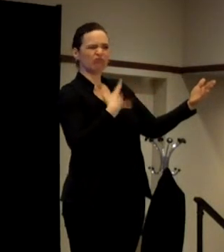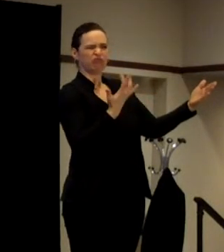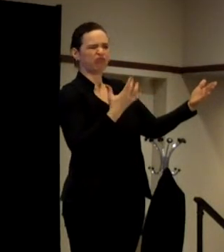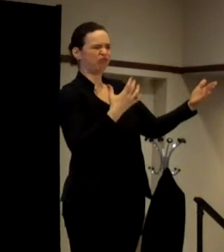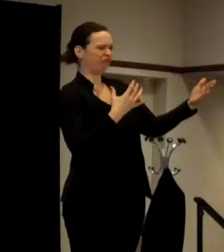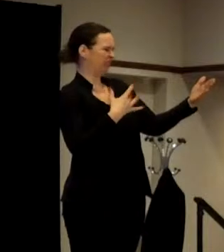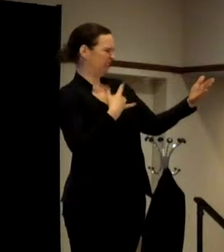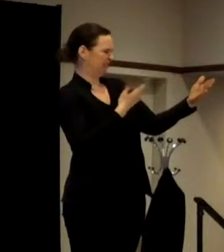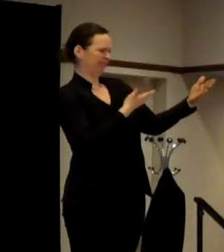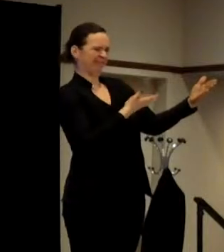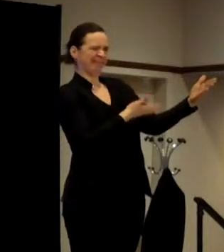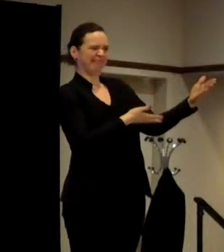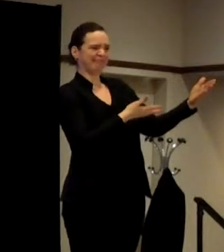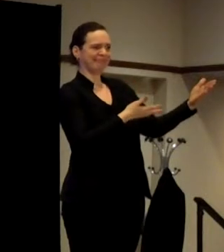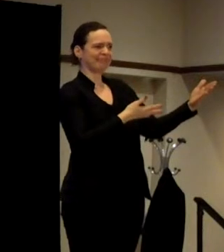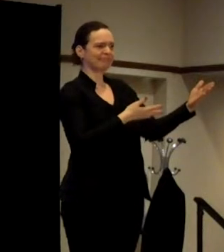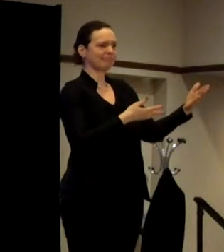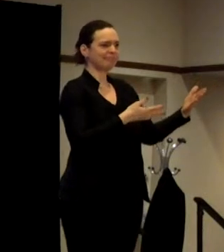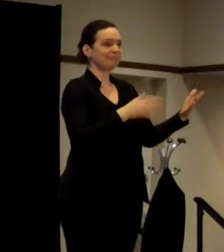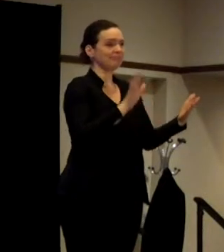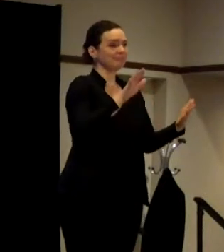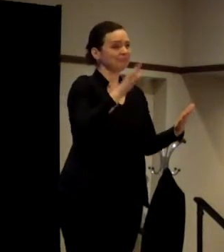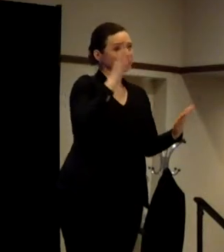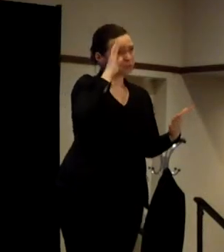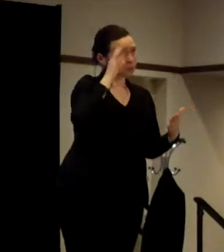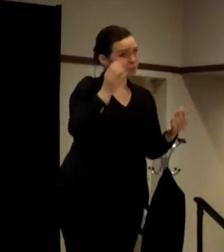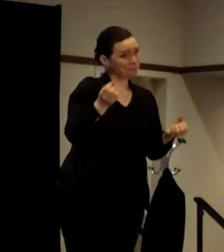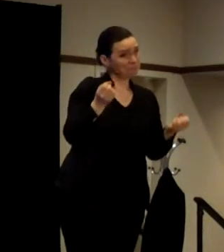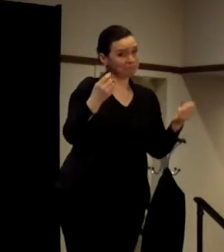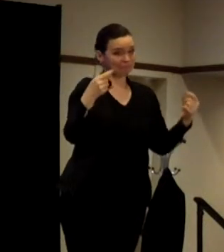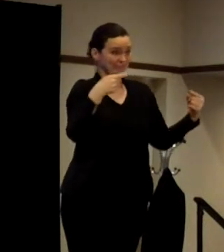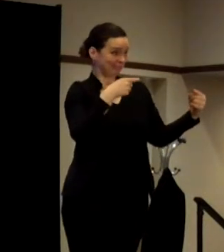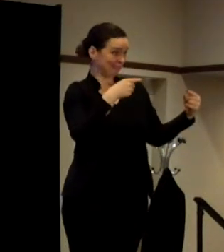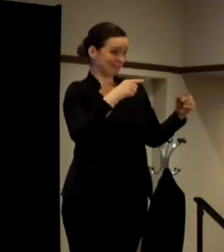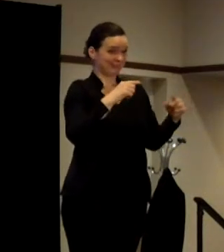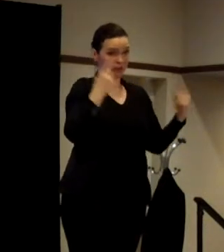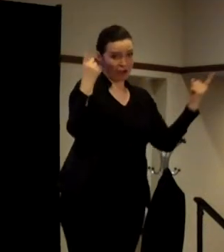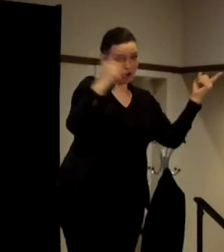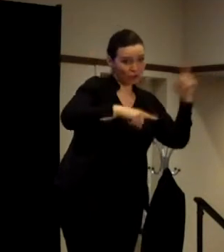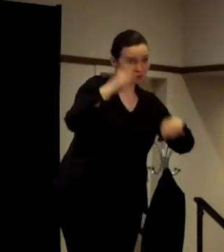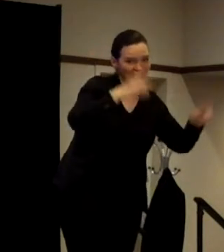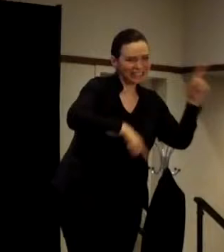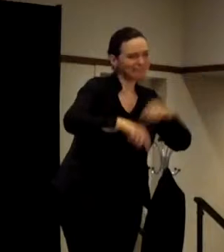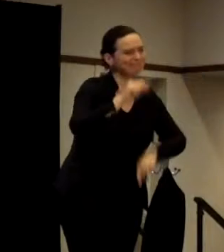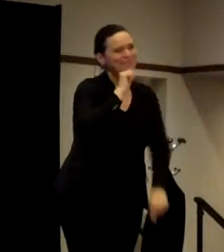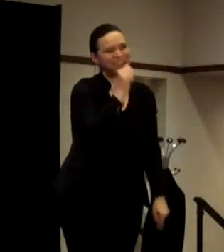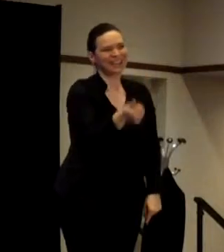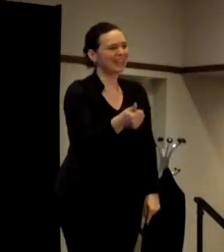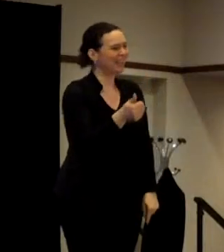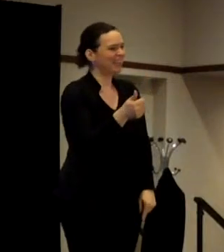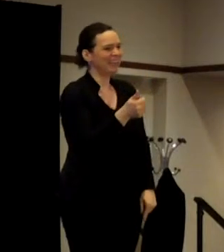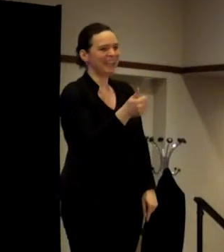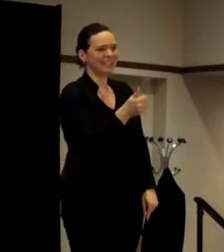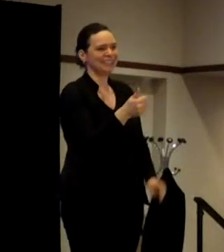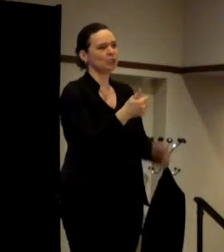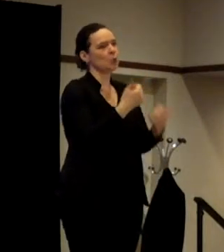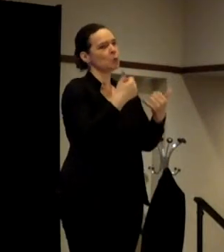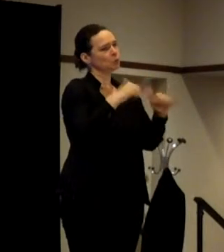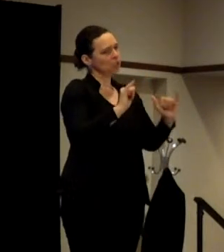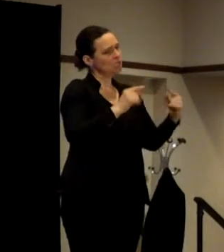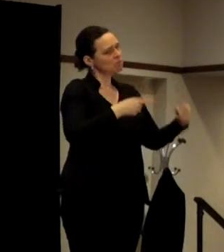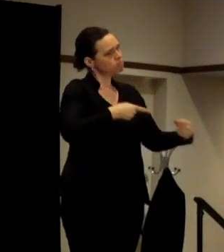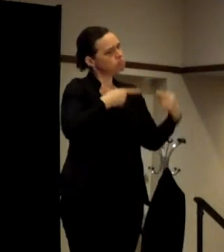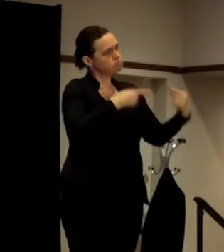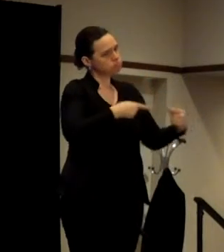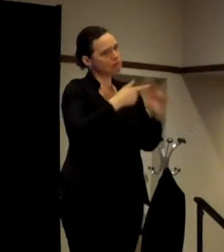all of it. But one of the things that, just from a principled standpoint, the federal